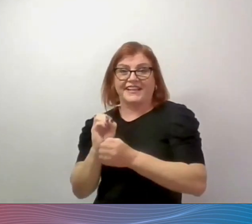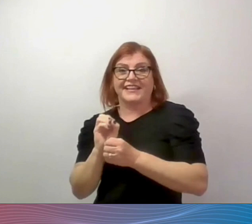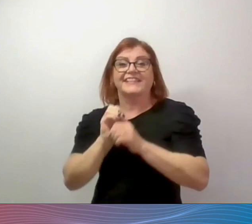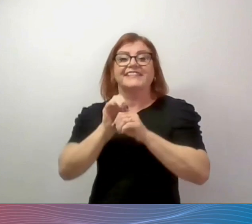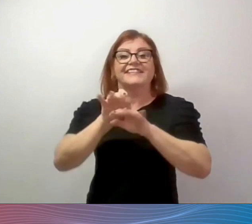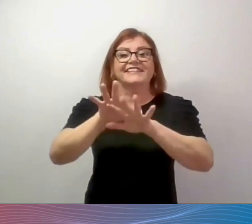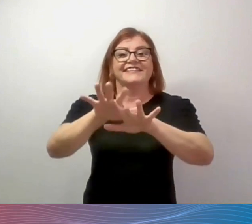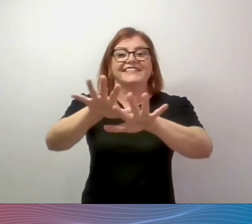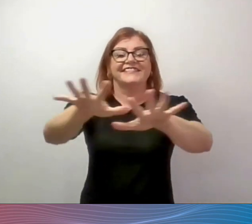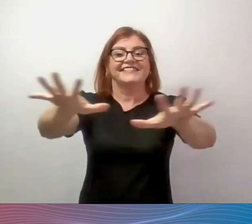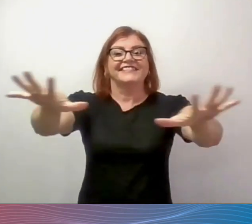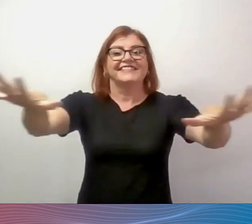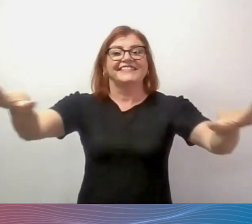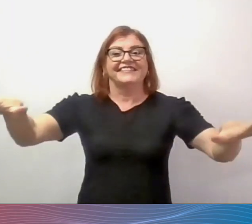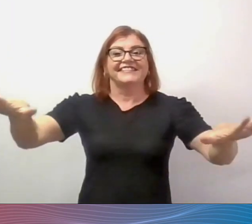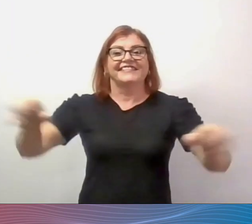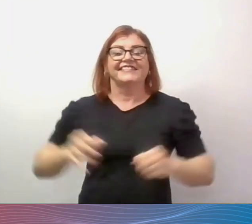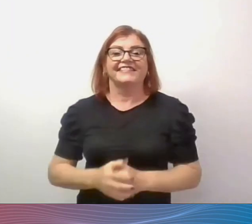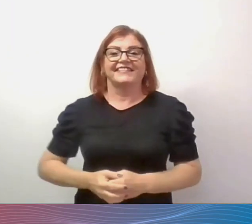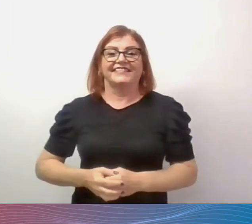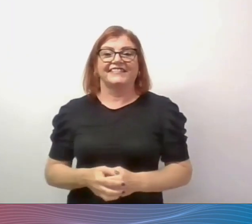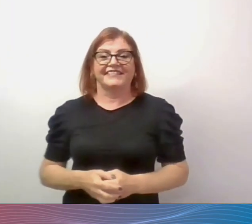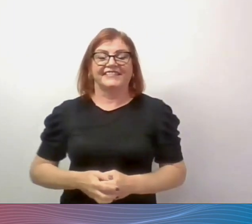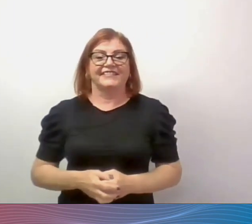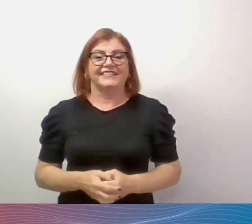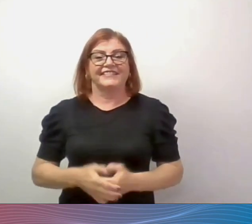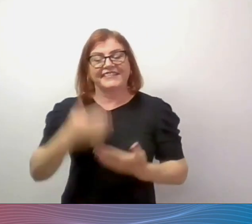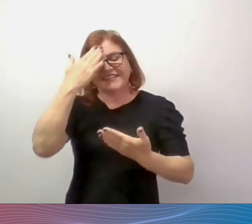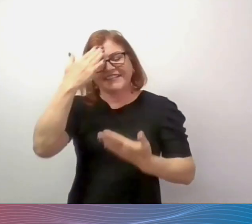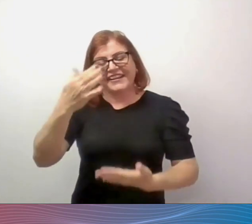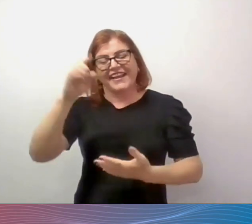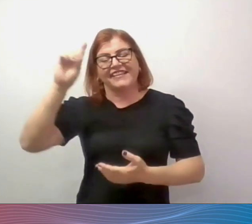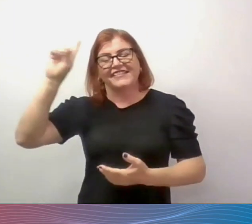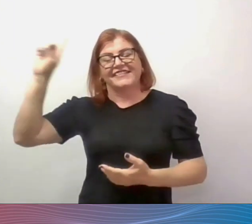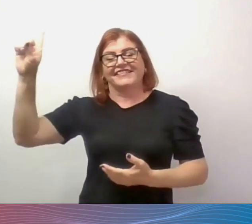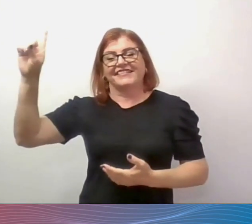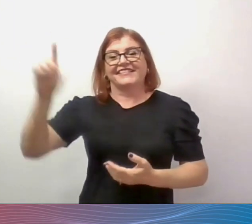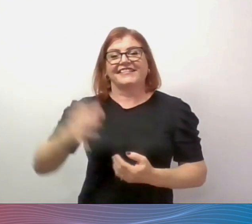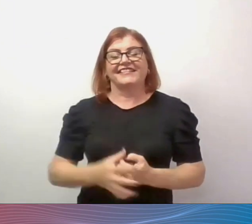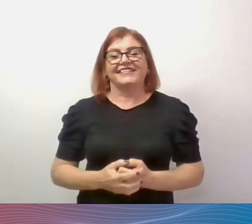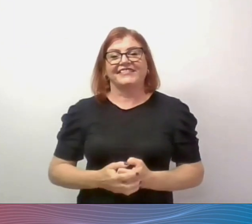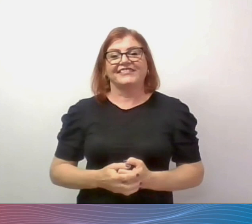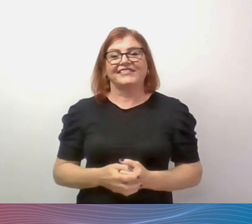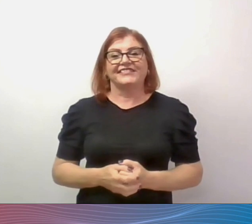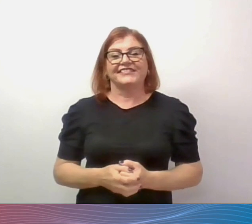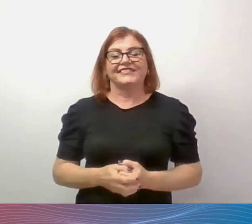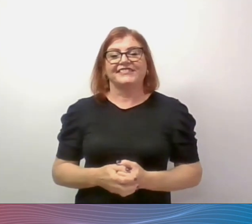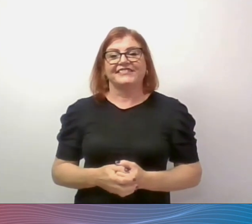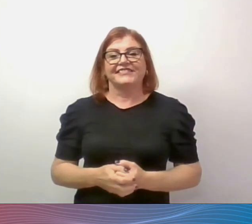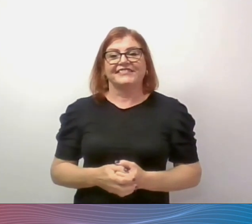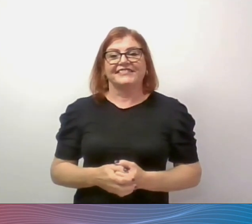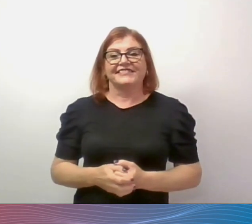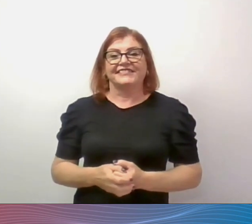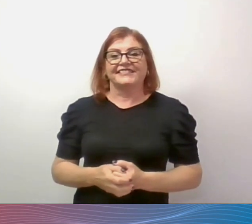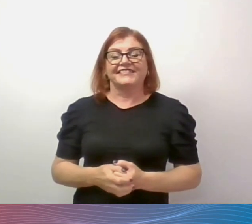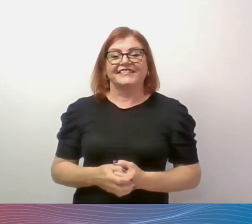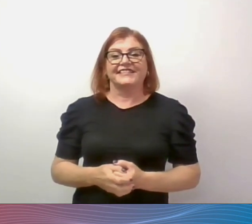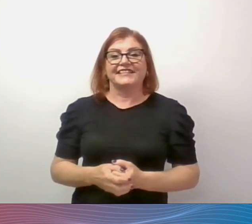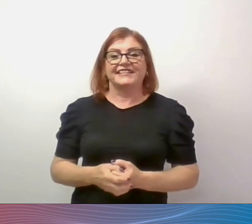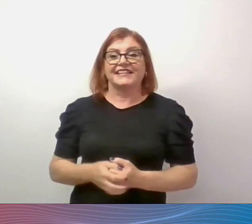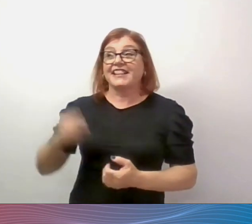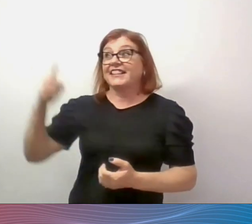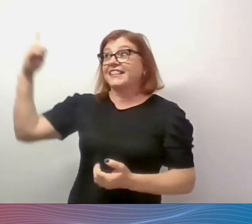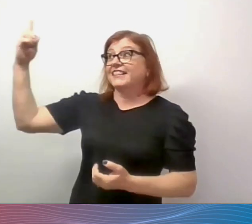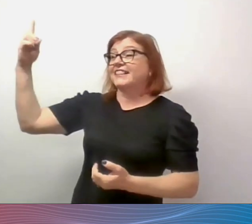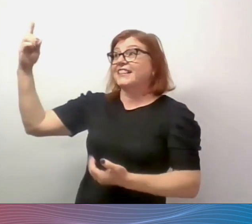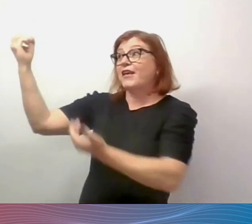grace to flow this grace to others. Graças a Deus. Thank God. Ele nos, Deus Pai, nos tem